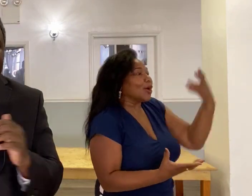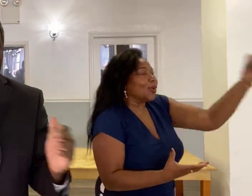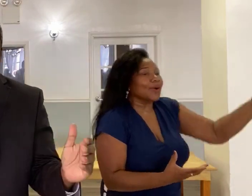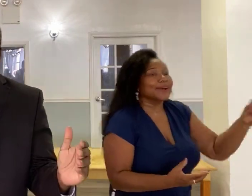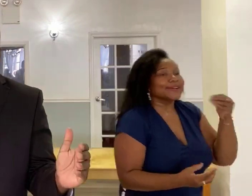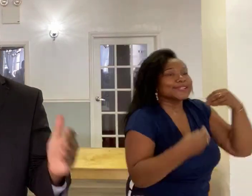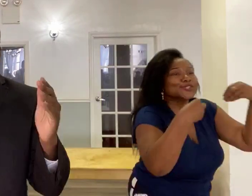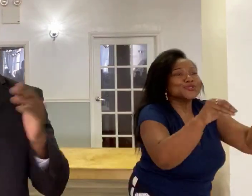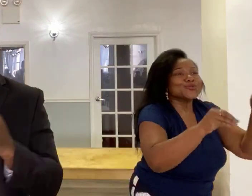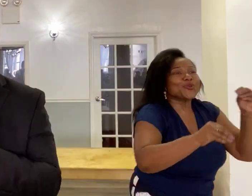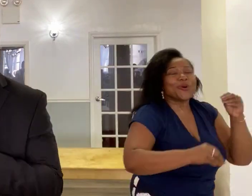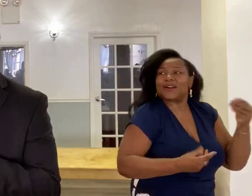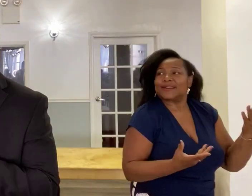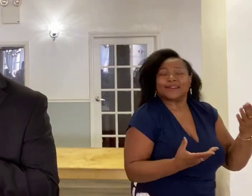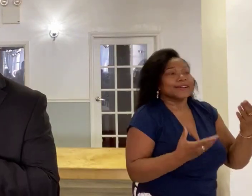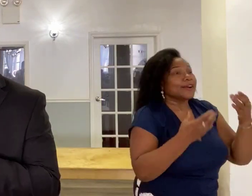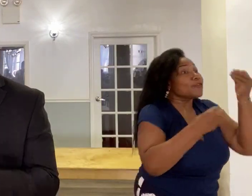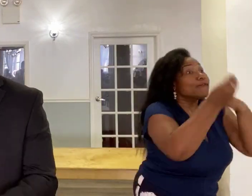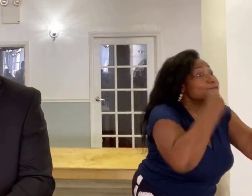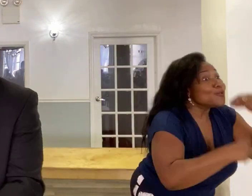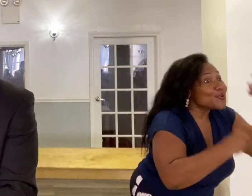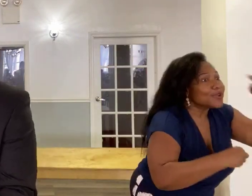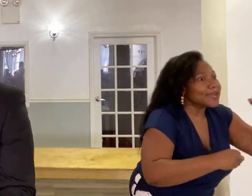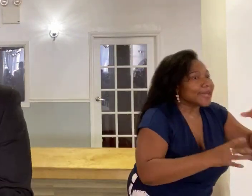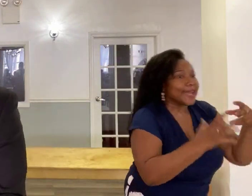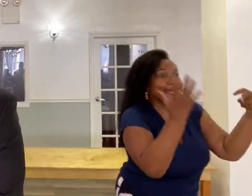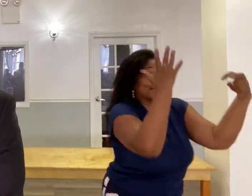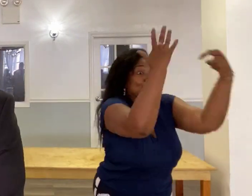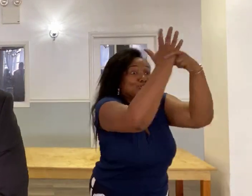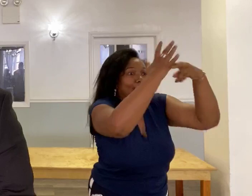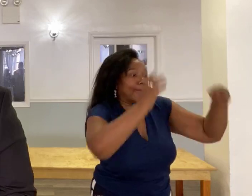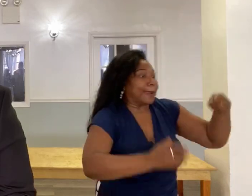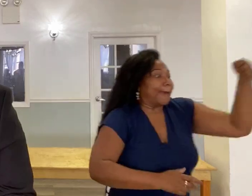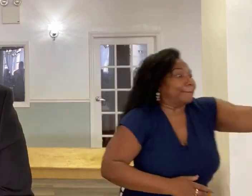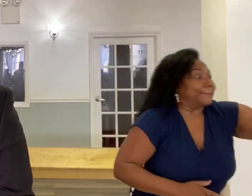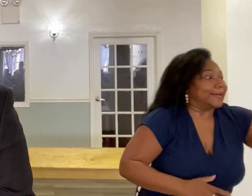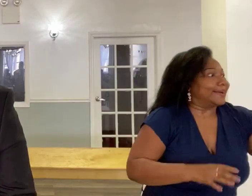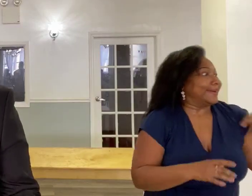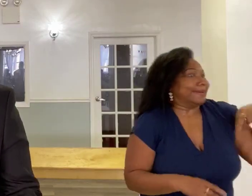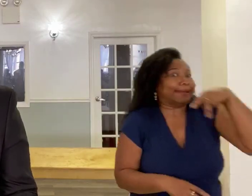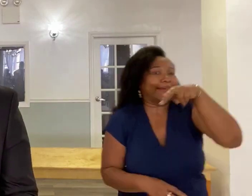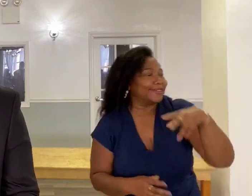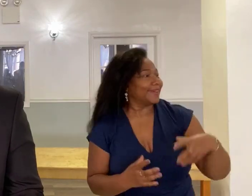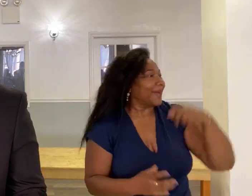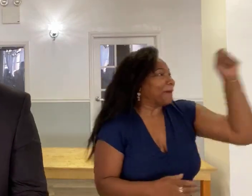to sing. I'll ask you to stand again. And we will sing Jesus I Come.